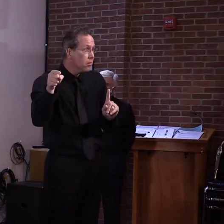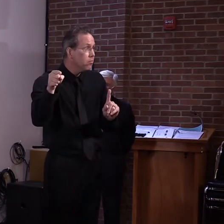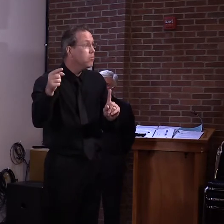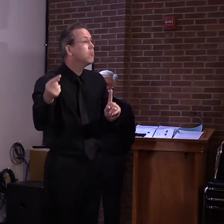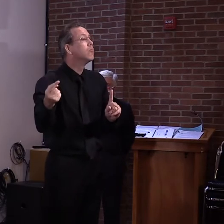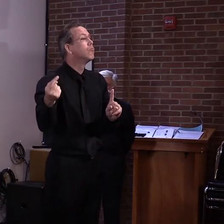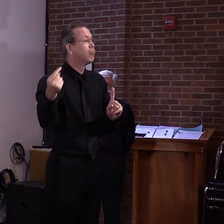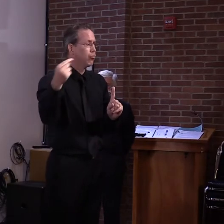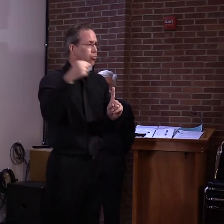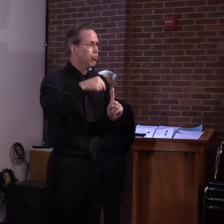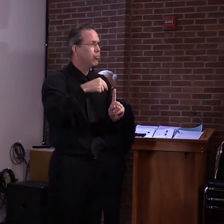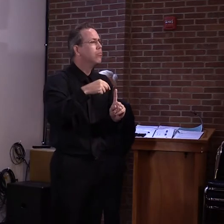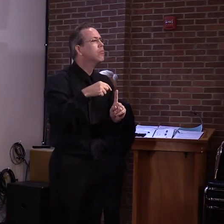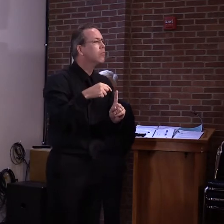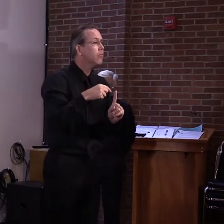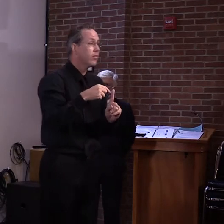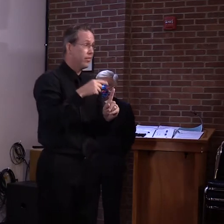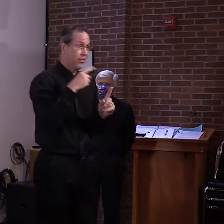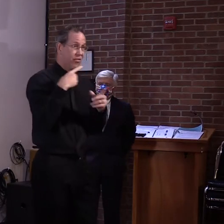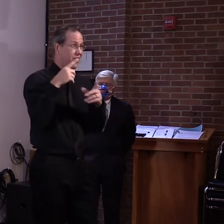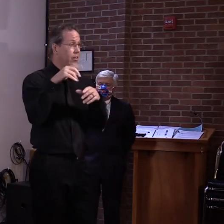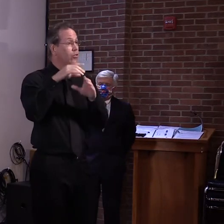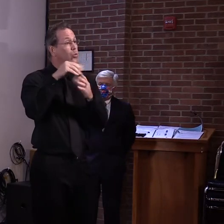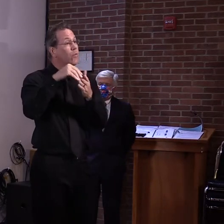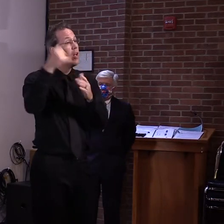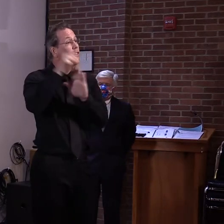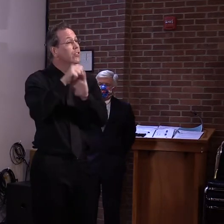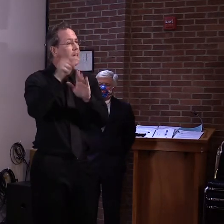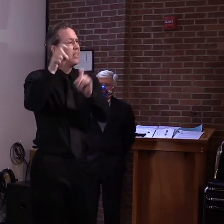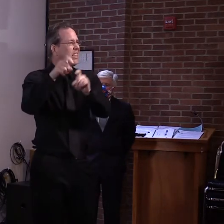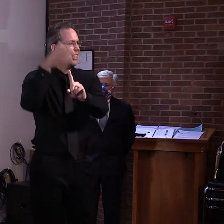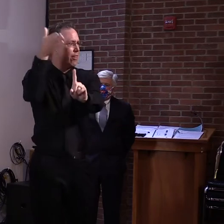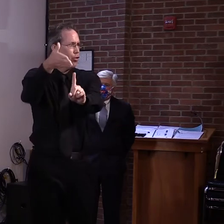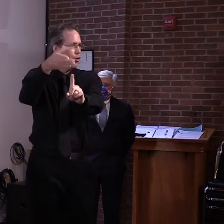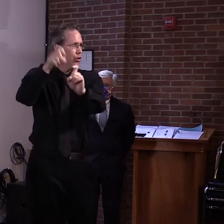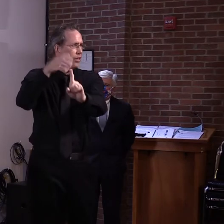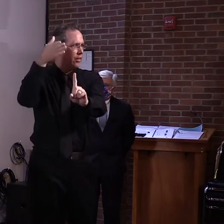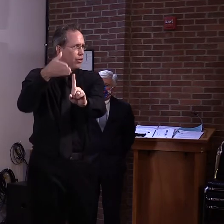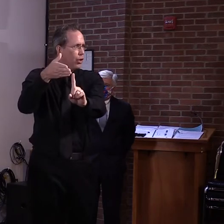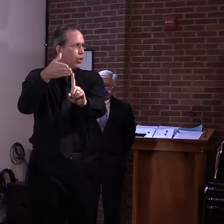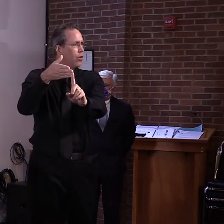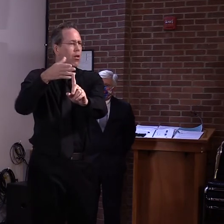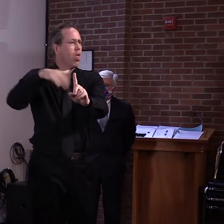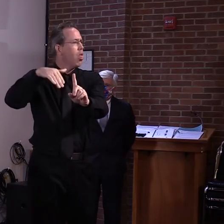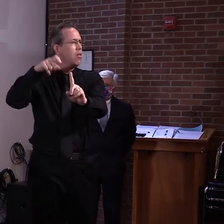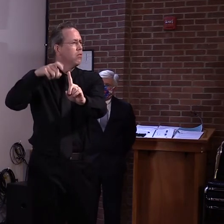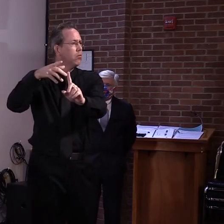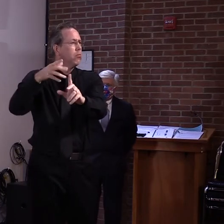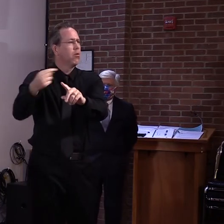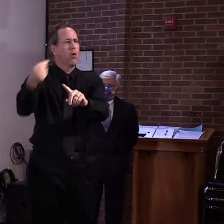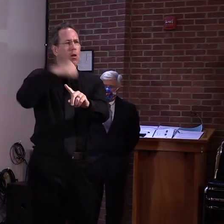students that were tested. Understood. Thank states. You. Thank